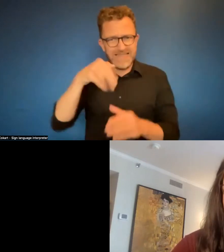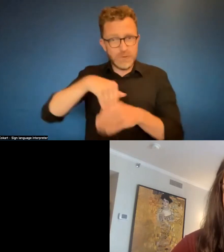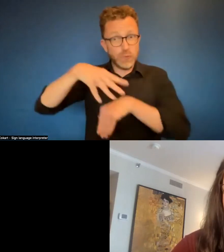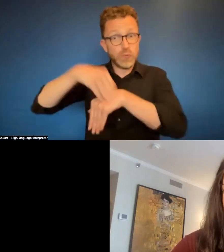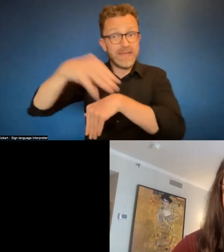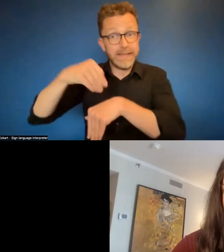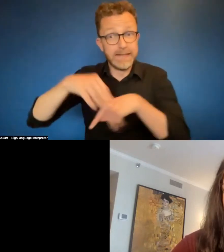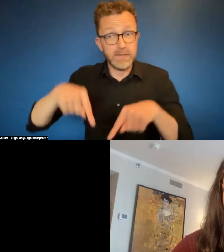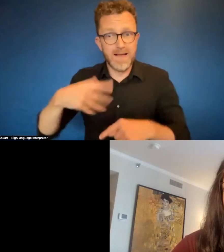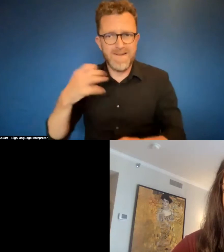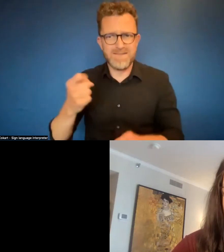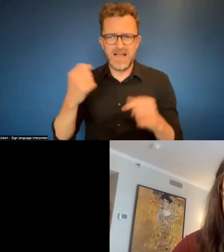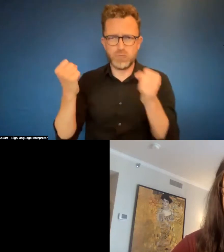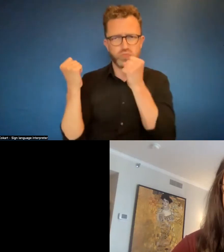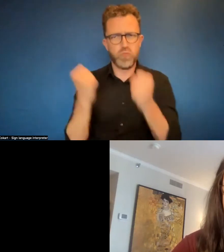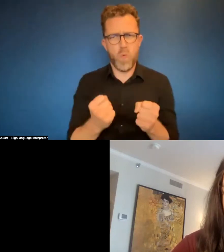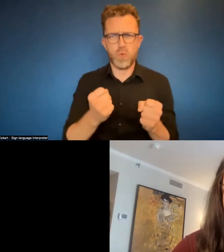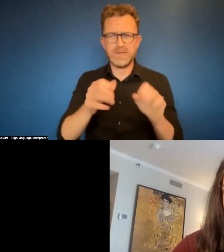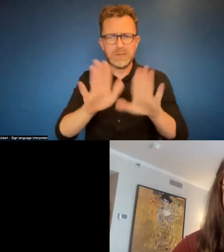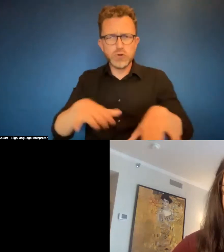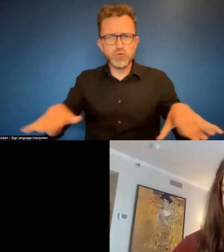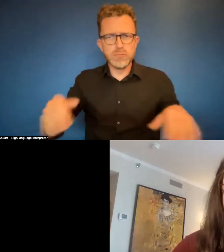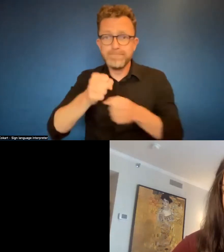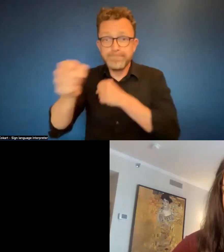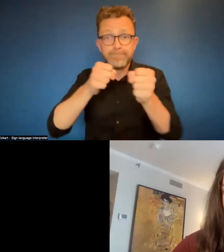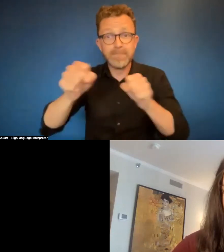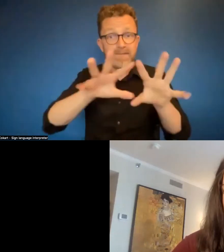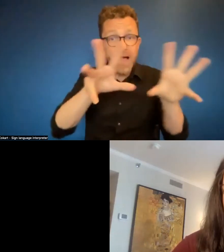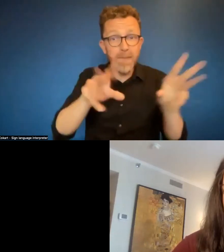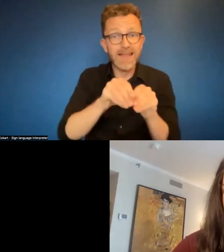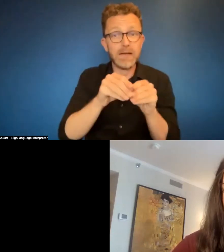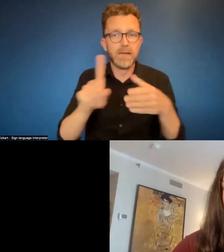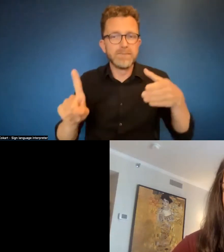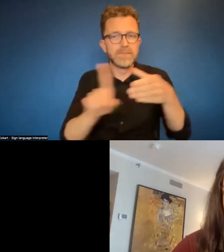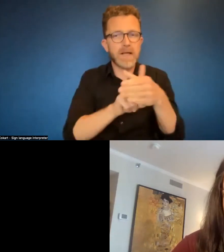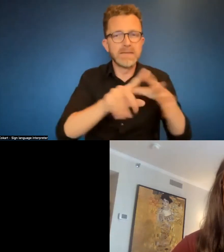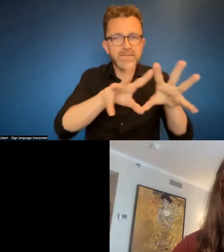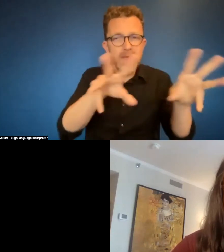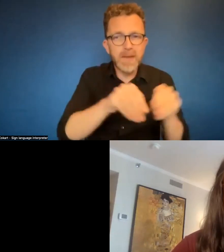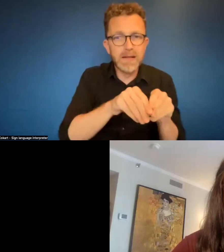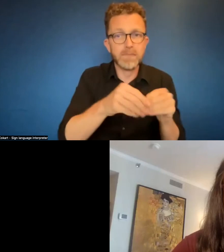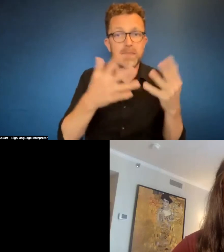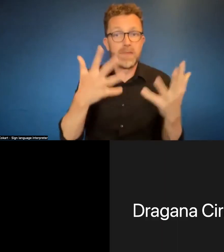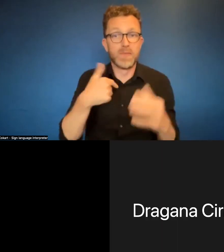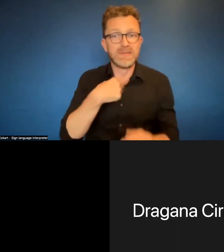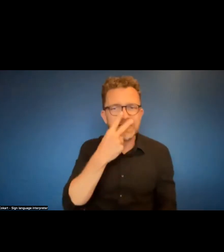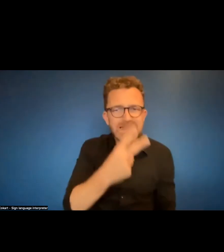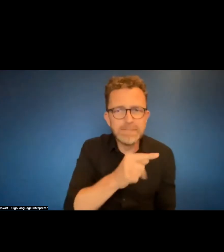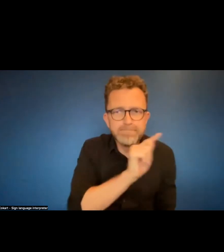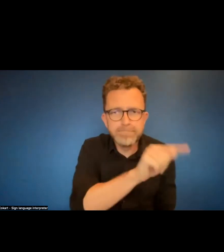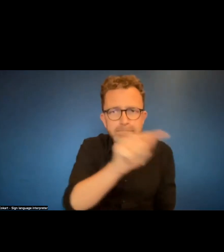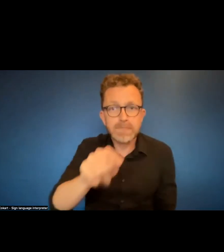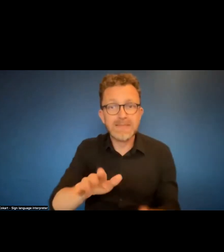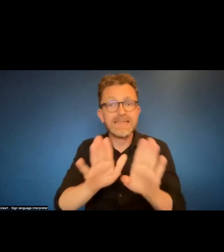which country we're living in, unfortunately. And then when you have the war as well. Okay. Anyway, I said somebody has their hand up. You